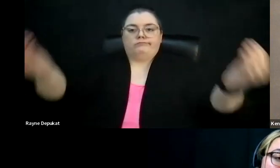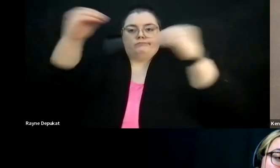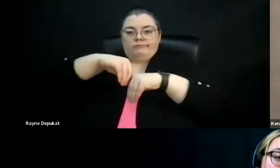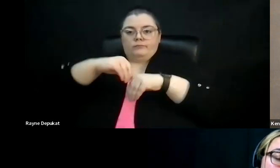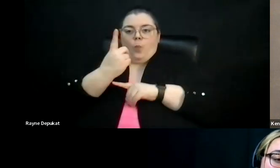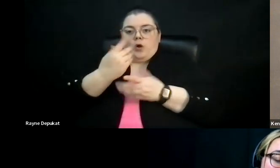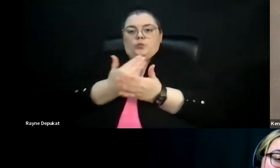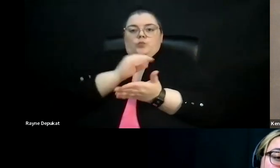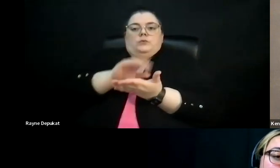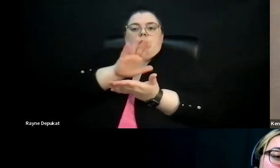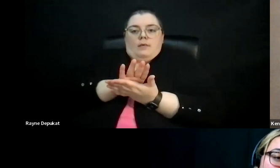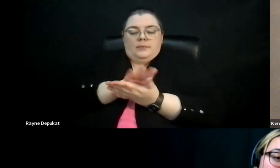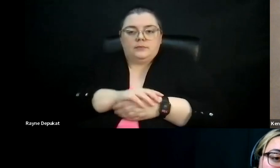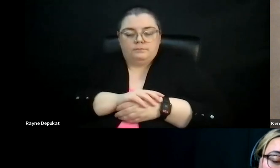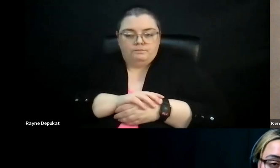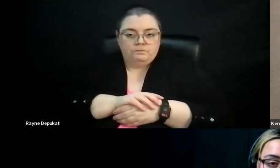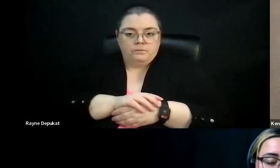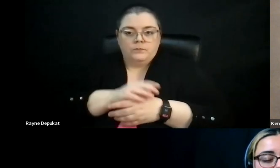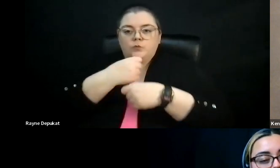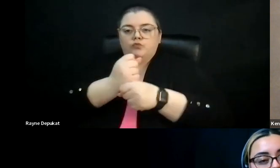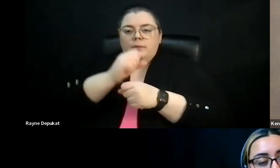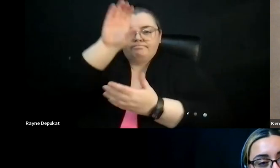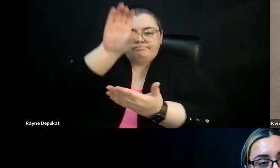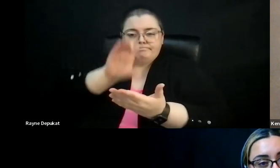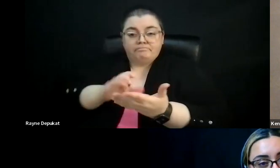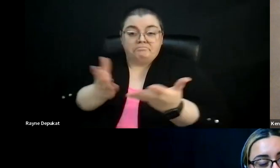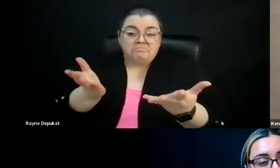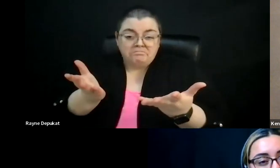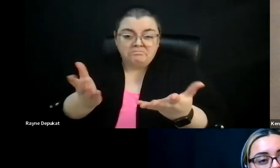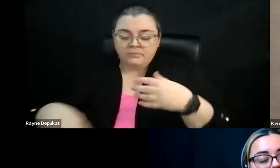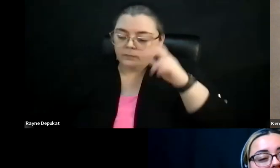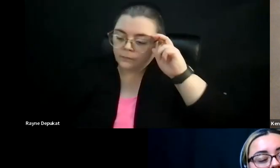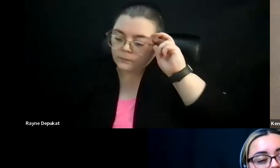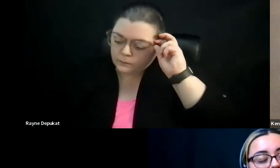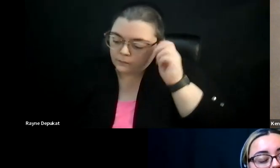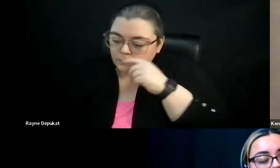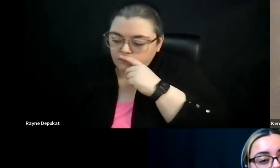But the two documents that were made from their work groups, I could make one new document and kind of compile those themes